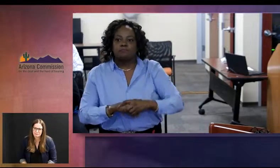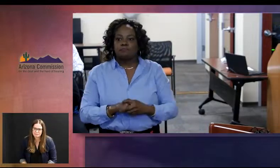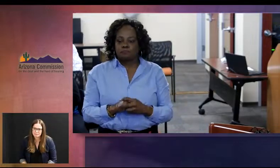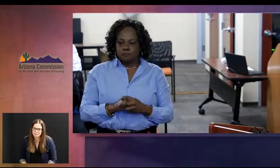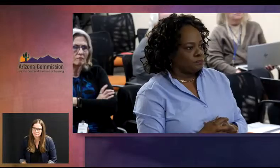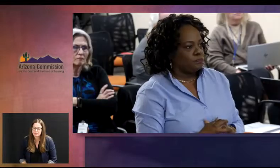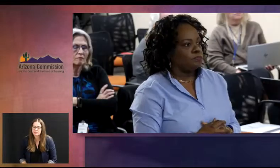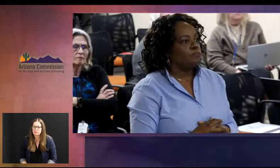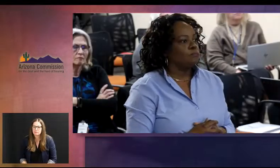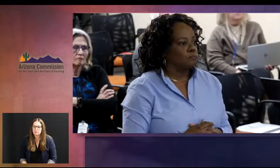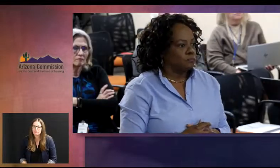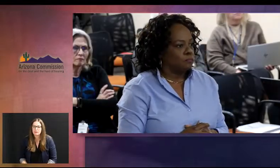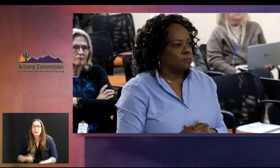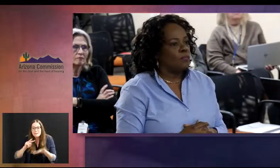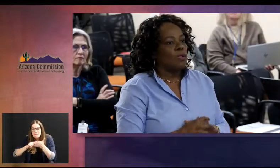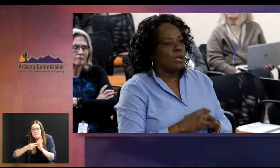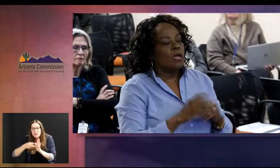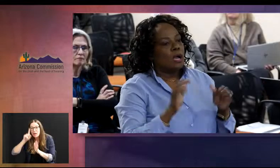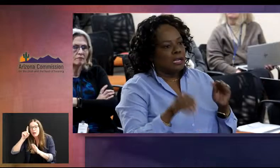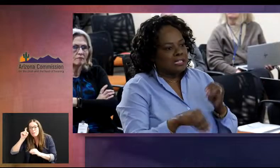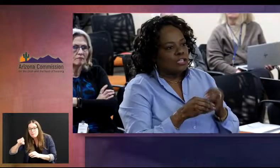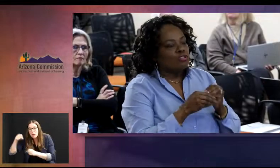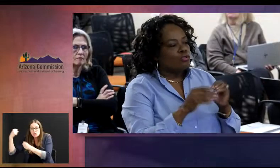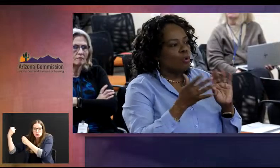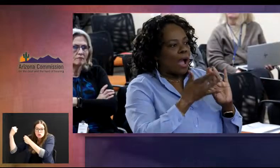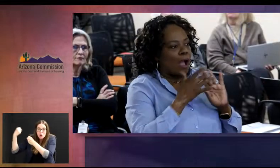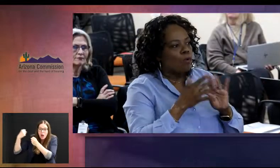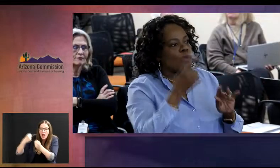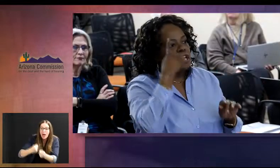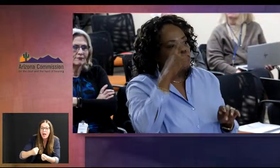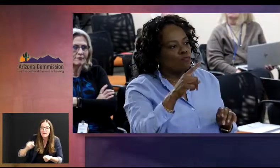Everyone will not have to come to Phoenix.